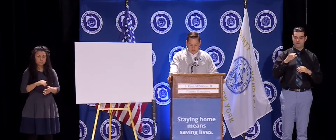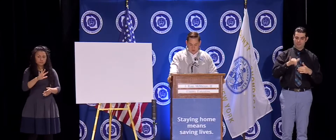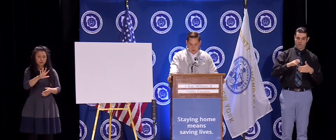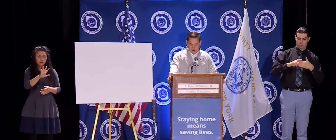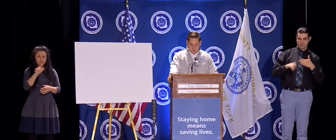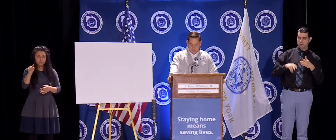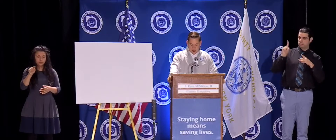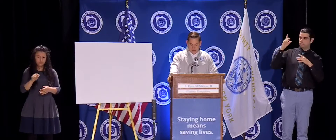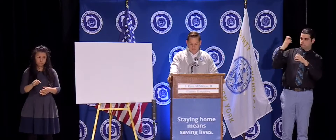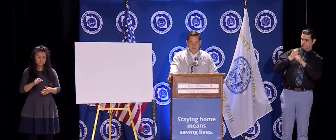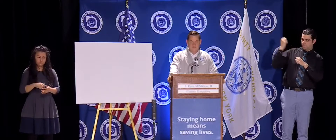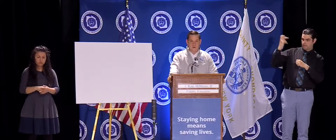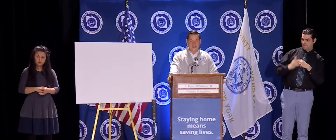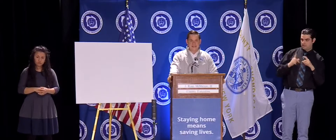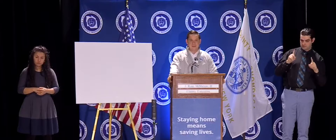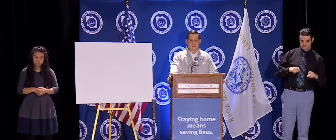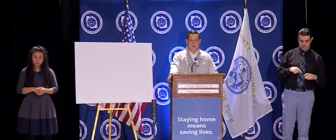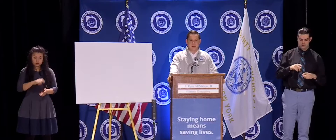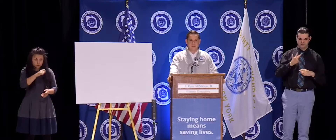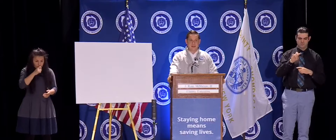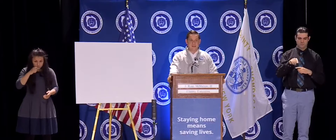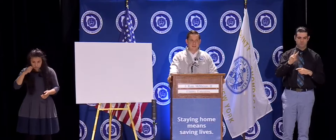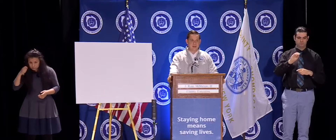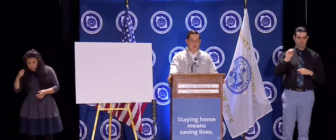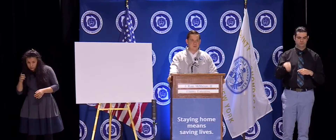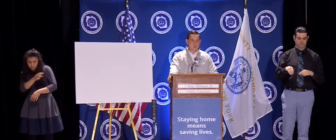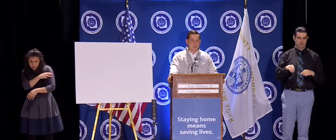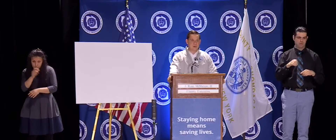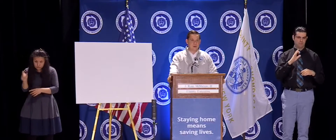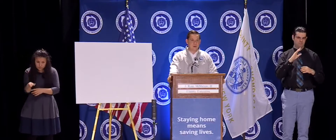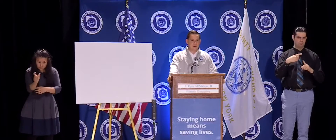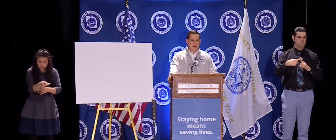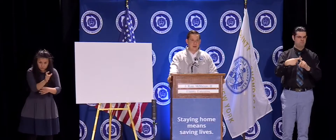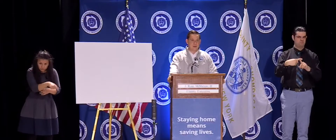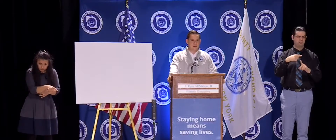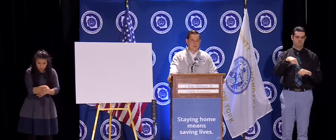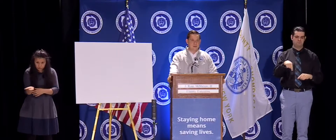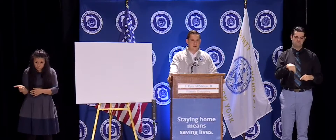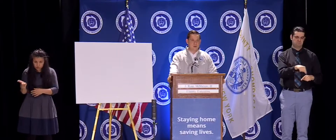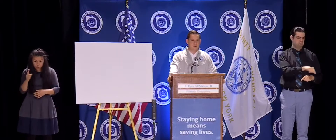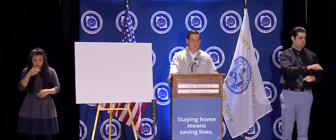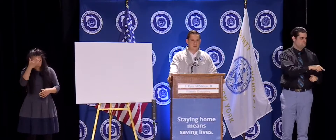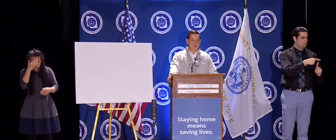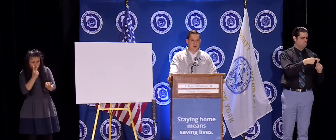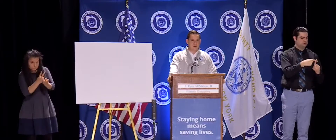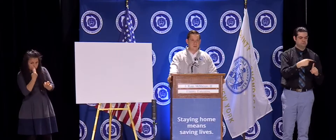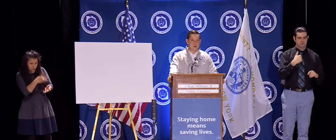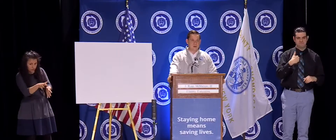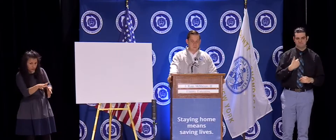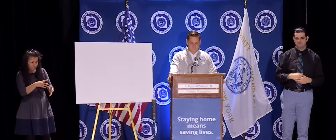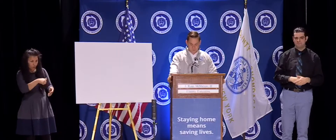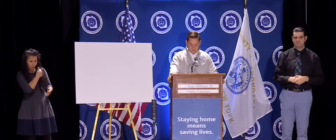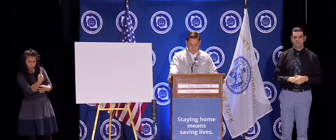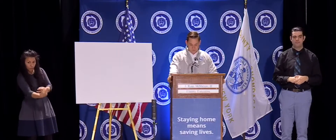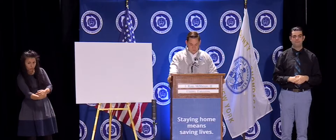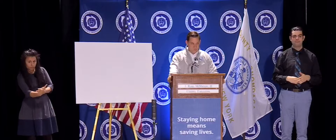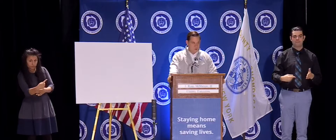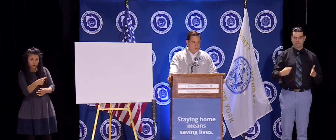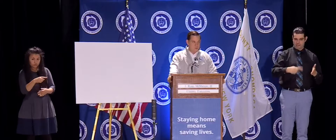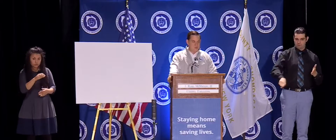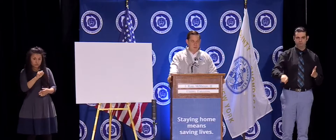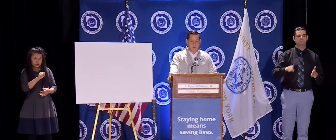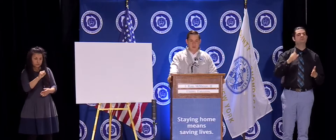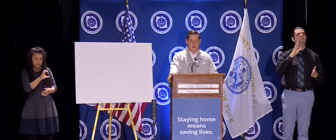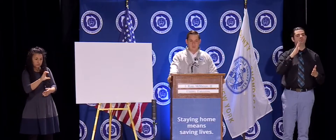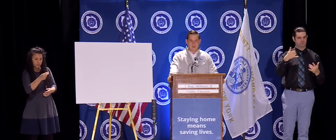We will continue to do proactive asymptomatic testing next week at the Syracuse Community Health Center.